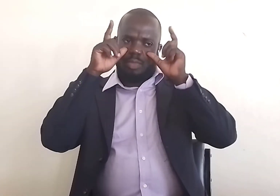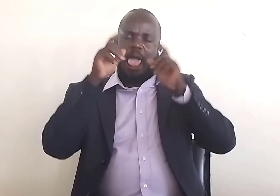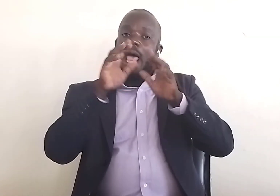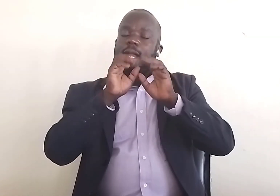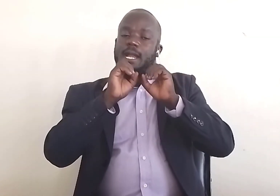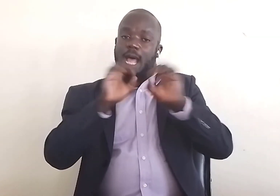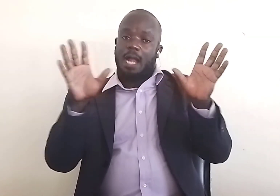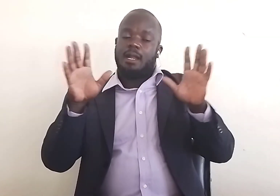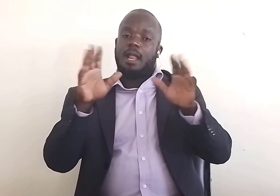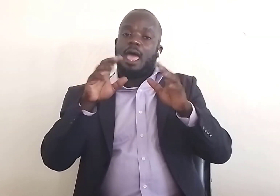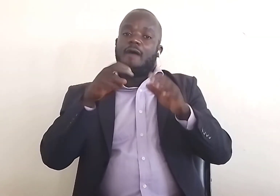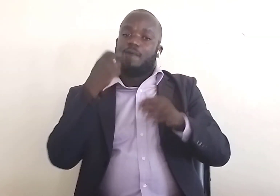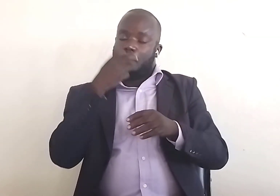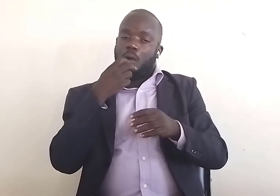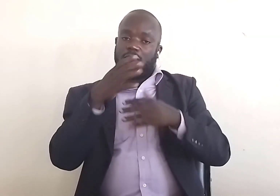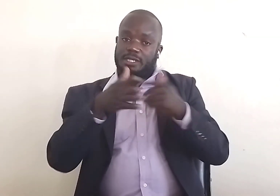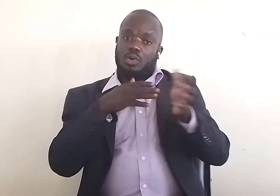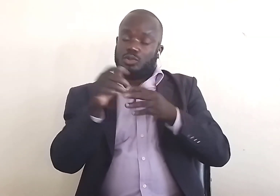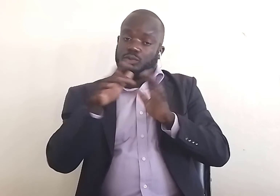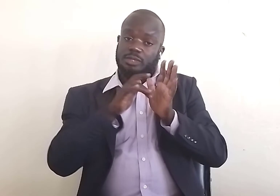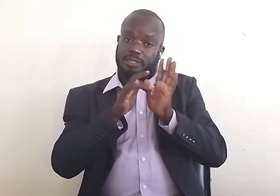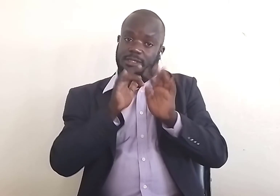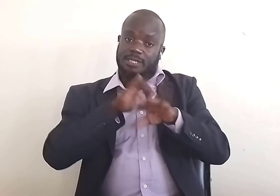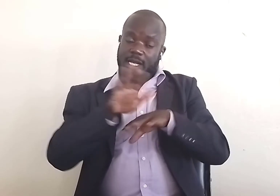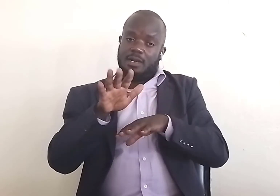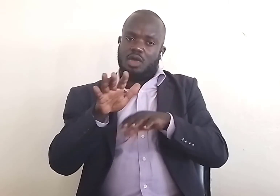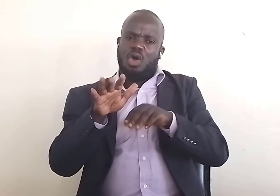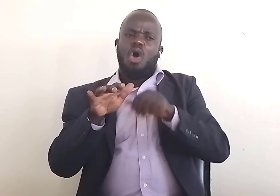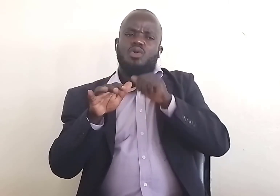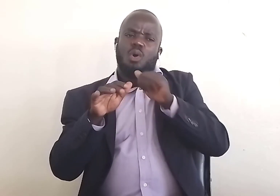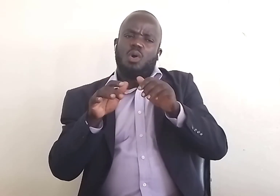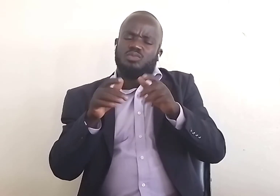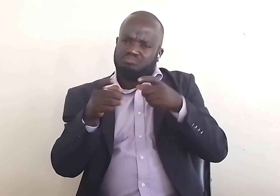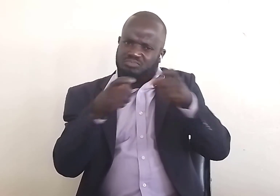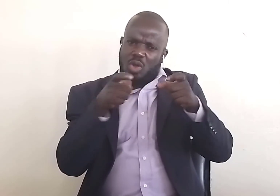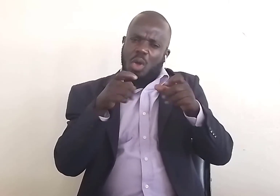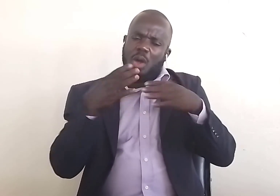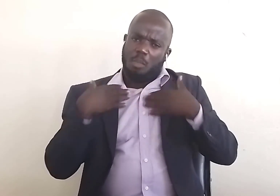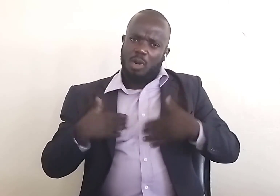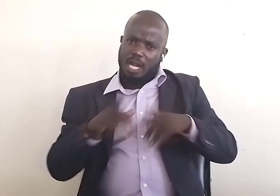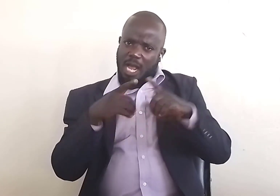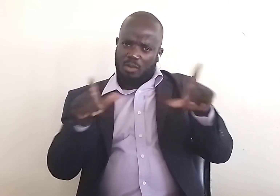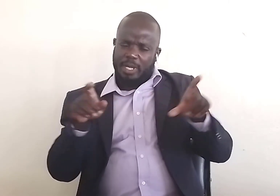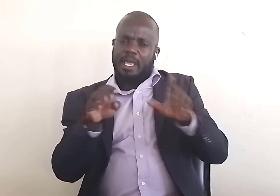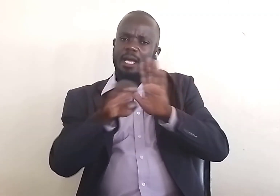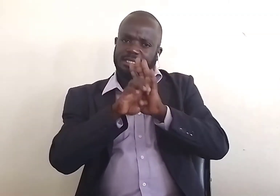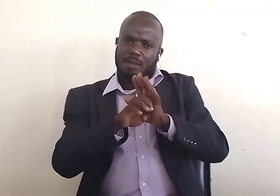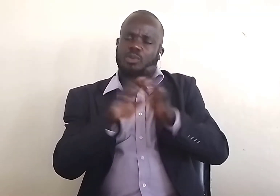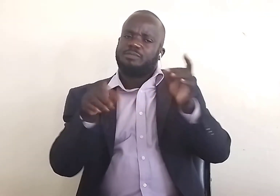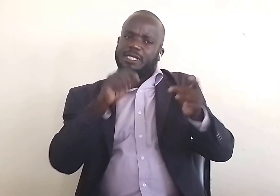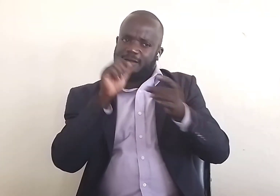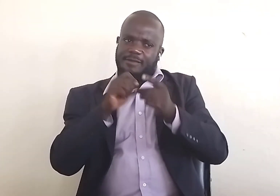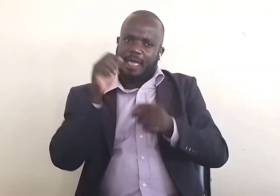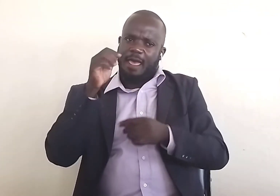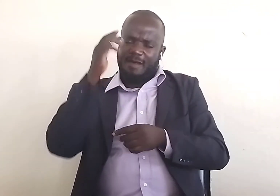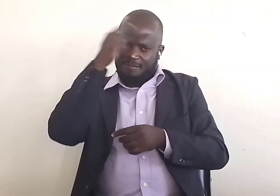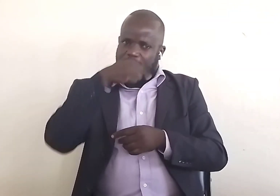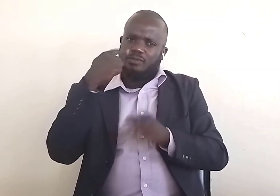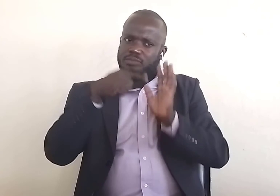signals you are sending. This is not about trying to control one element of your body language, such as a specific facial expression. It's